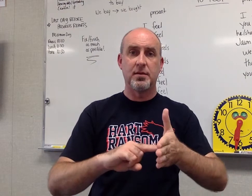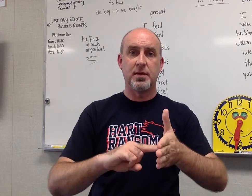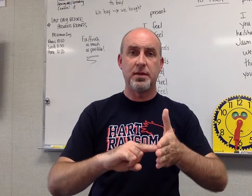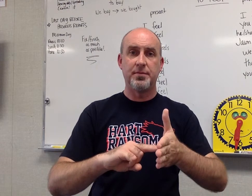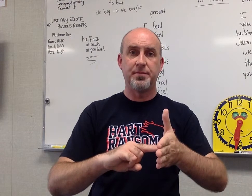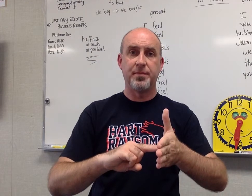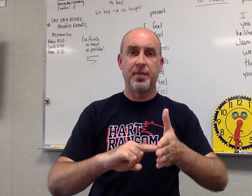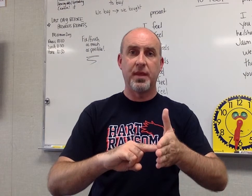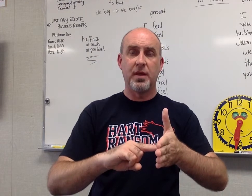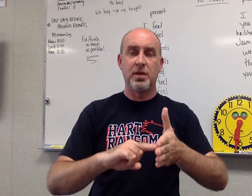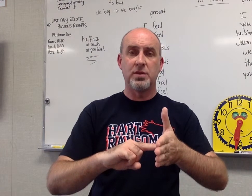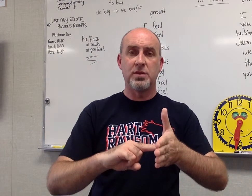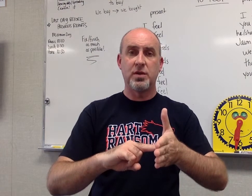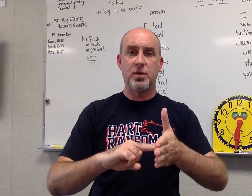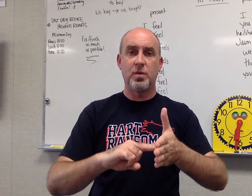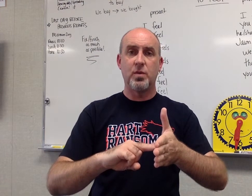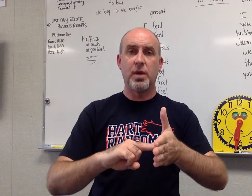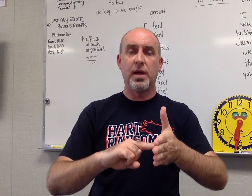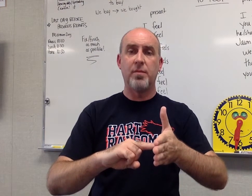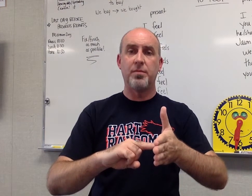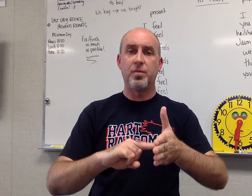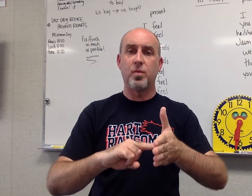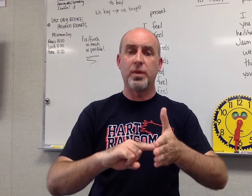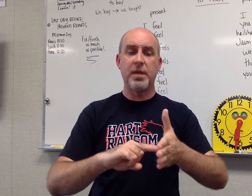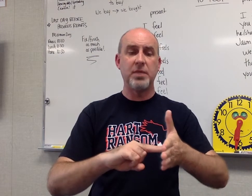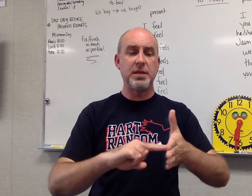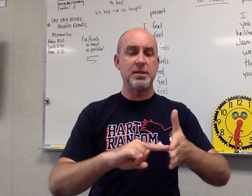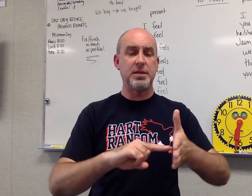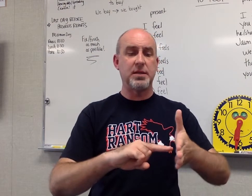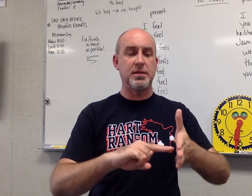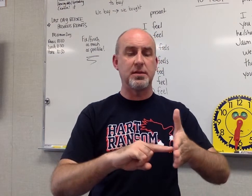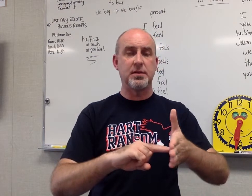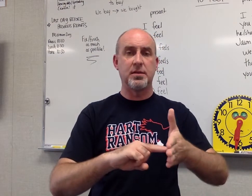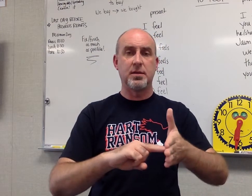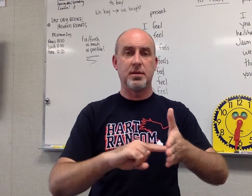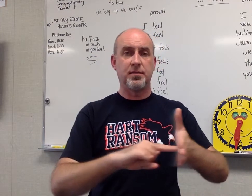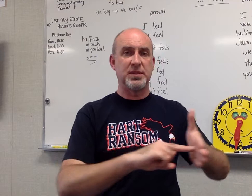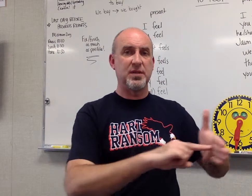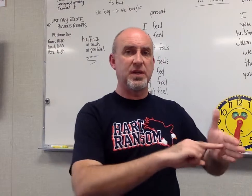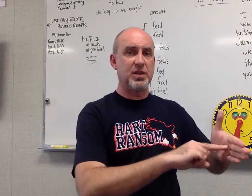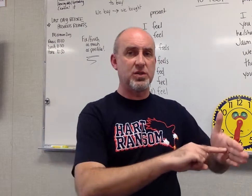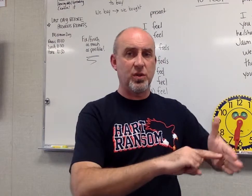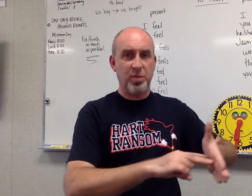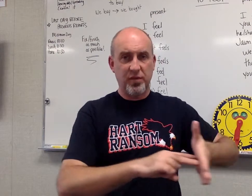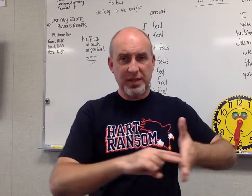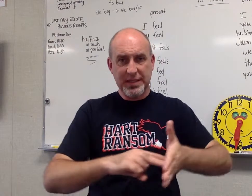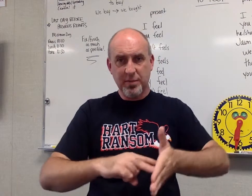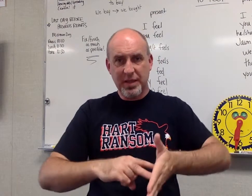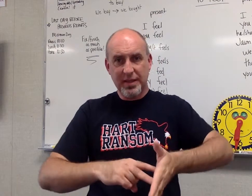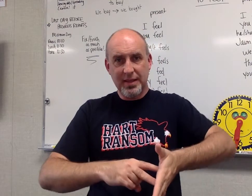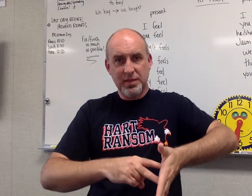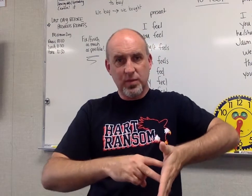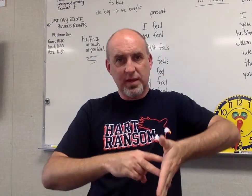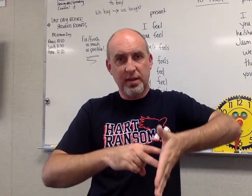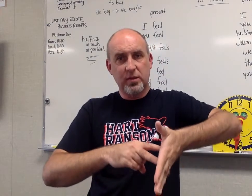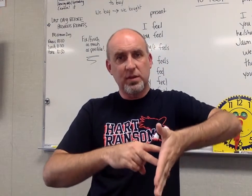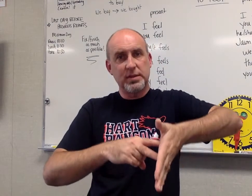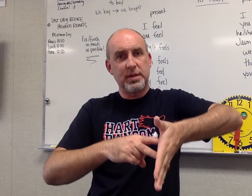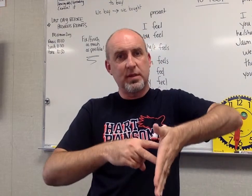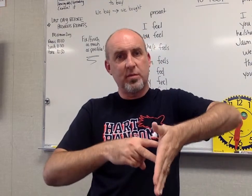right? So what that means is, let's see if I can show it better. If I tip it this way, I think you can see a little